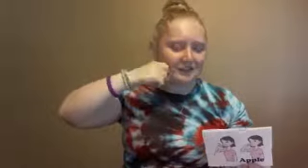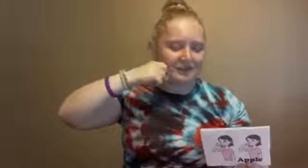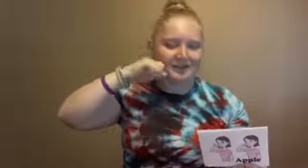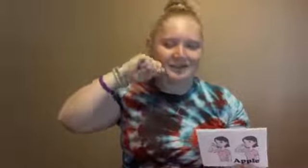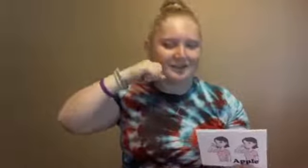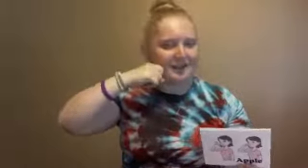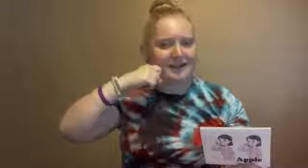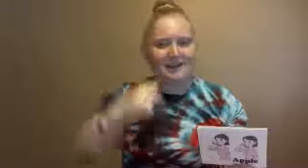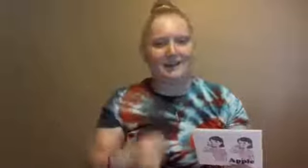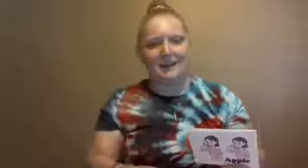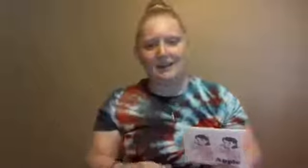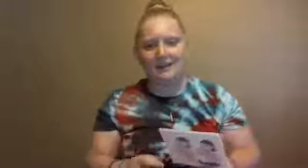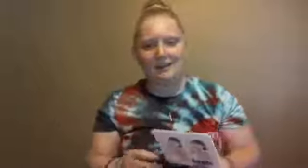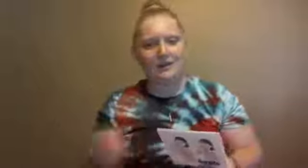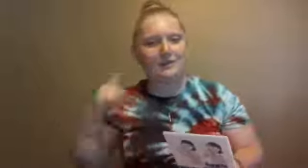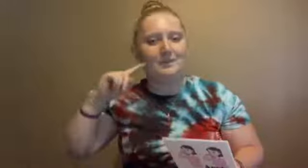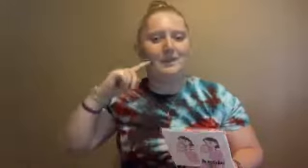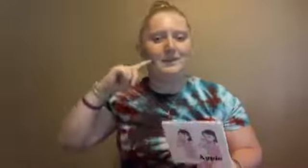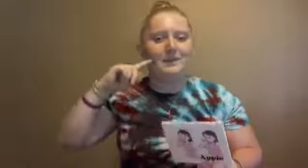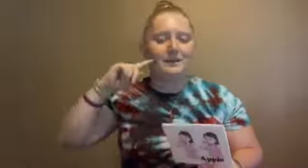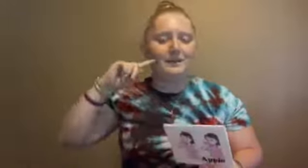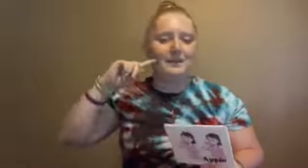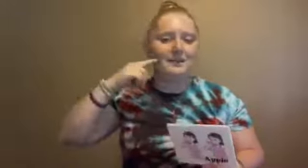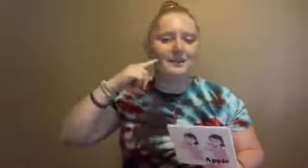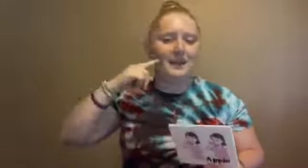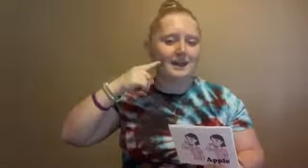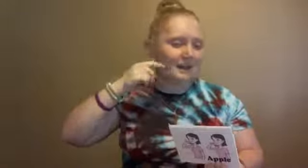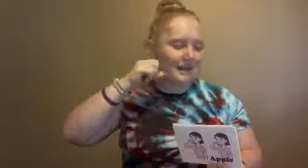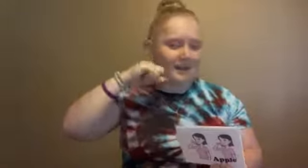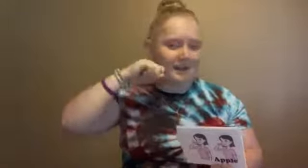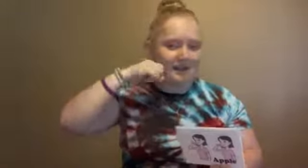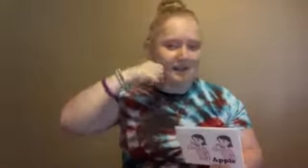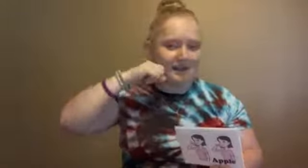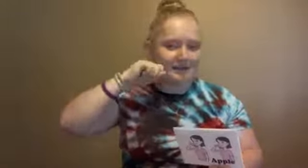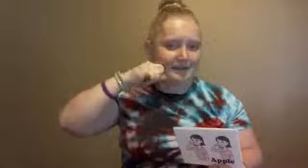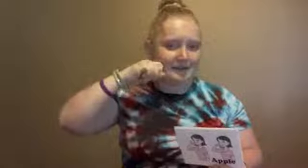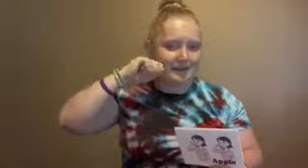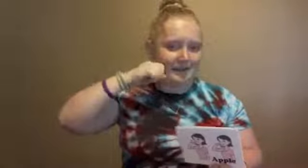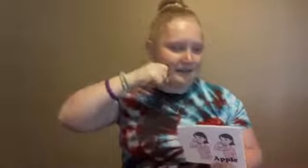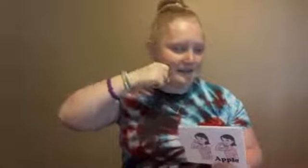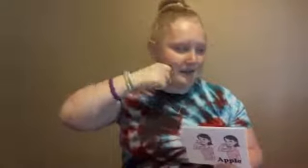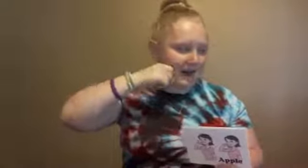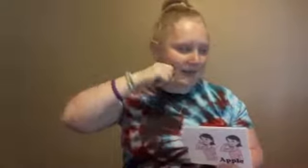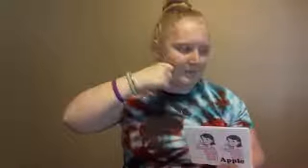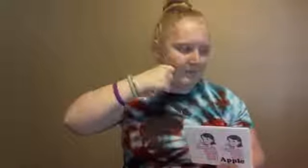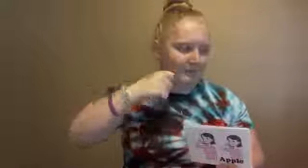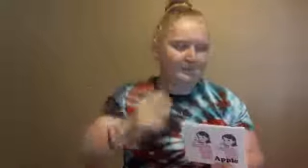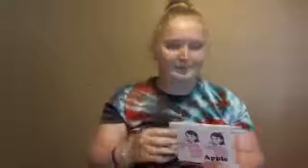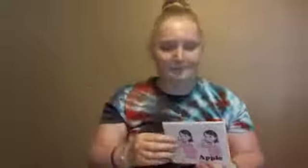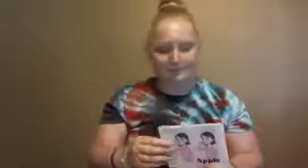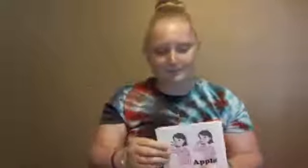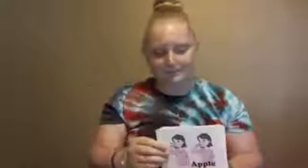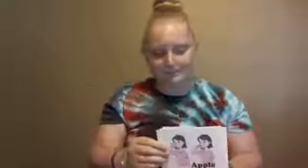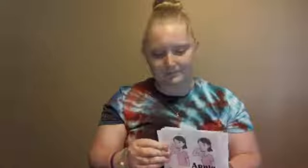twist exactly like the candy motion. So this is candy, and then this is apple.